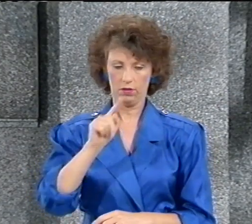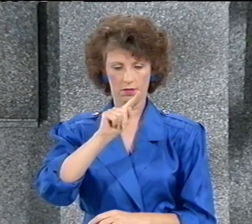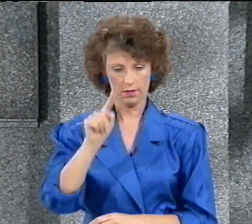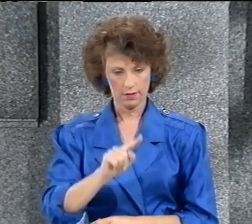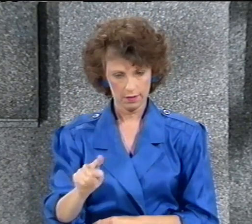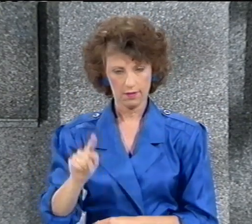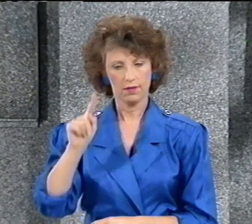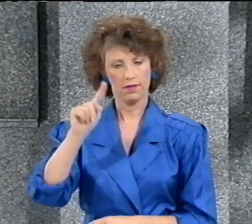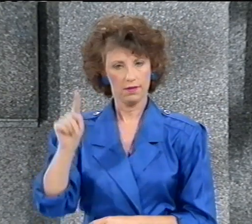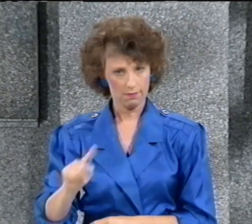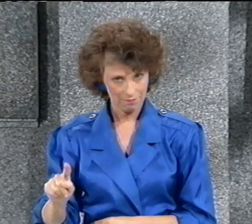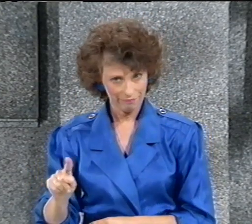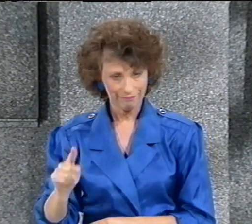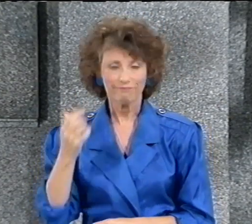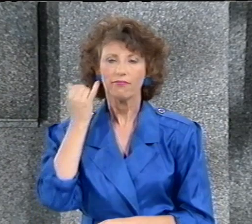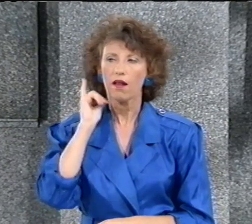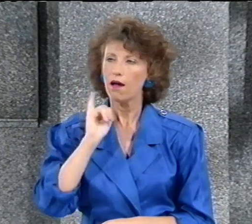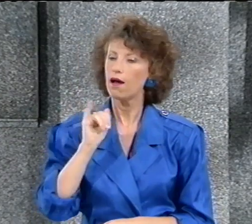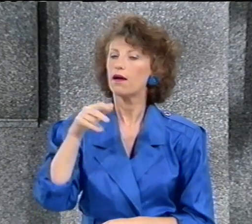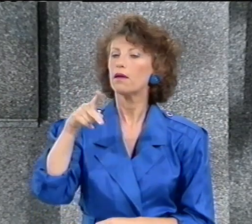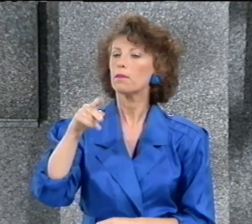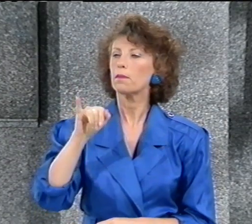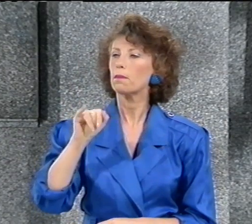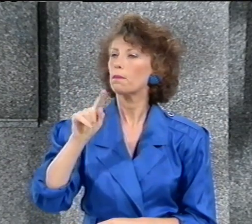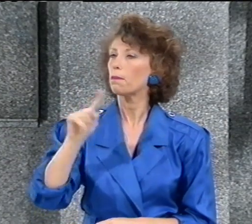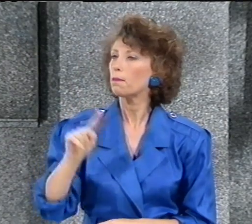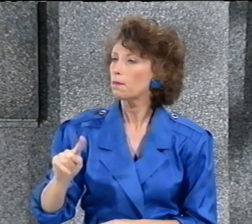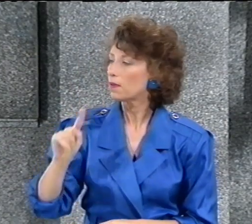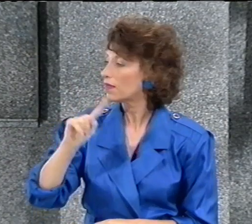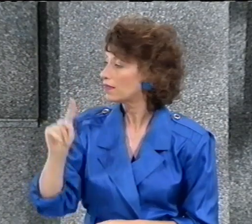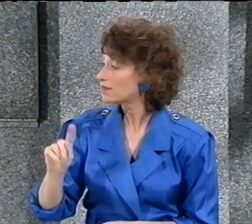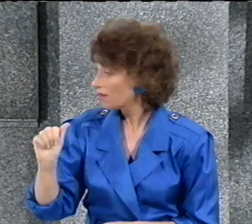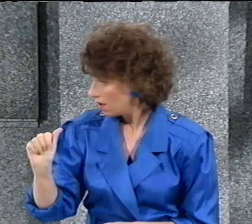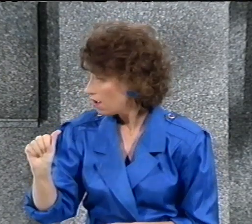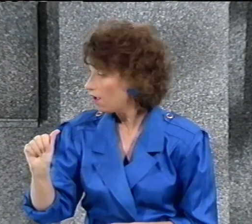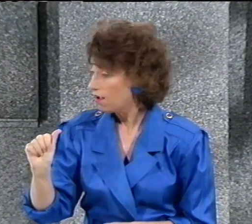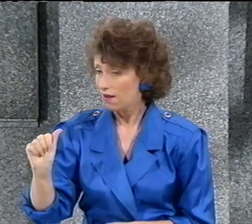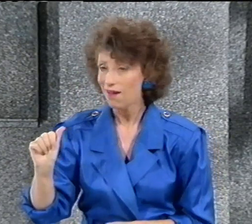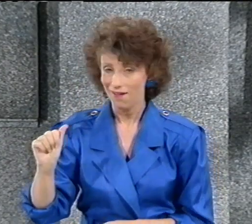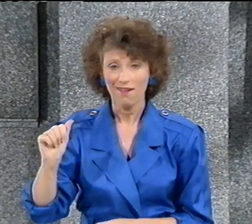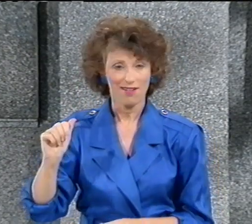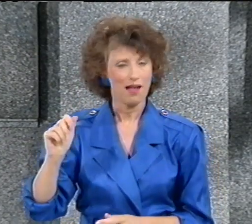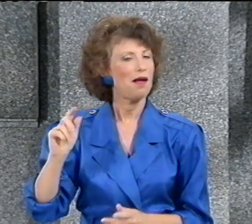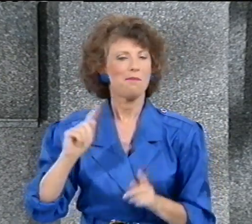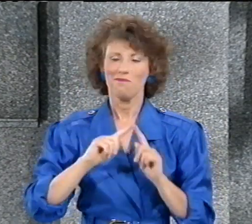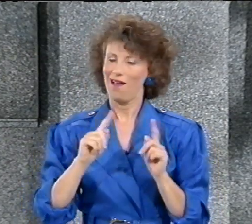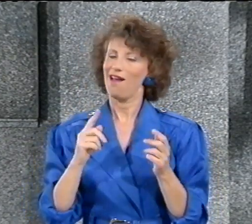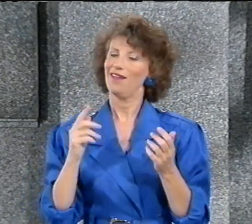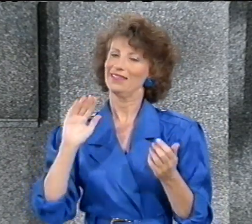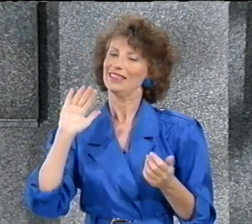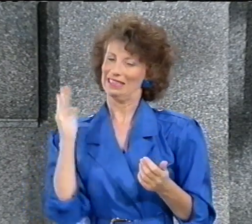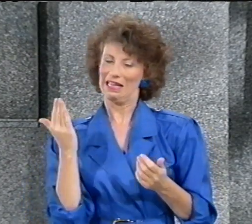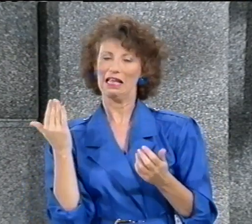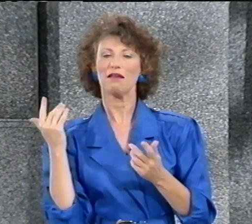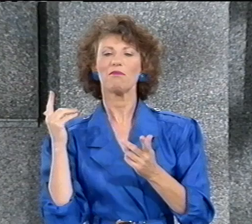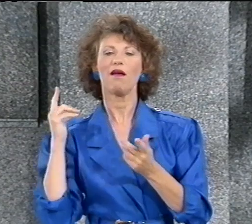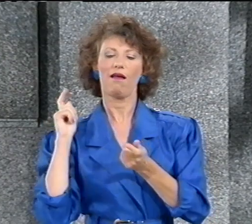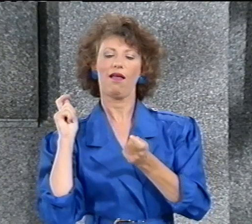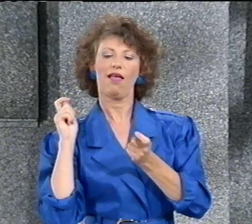should be drawn in the air and repeated twice, such as in the word pizza. But in our effort to save